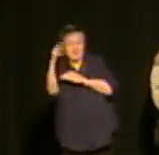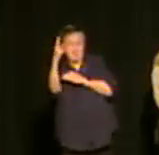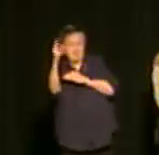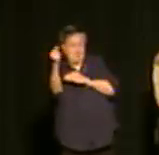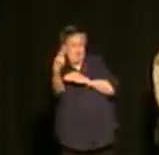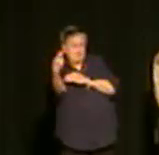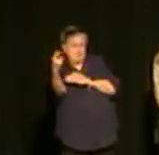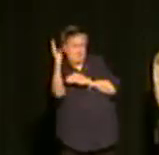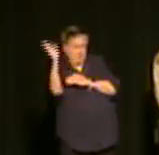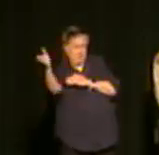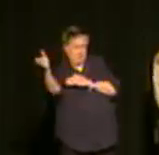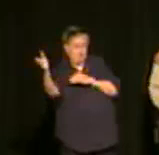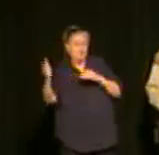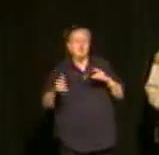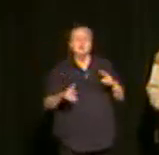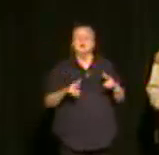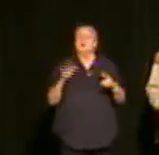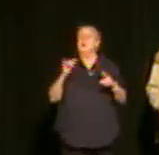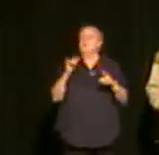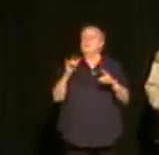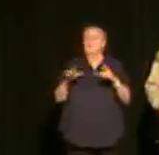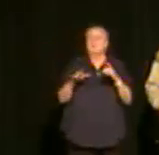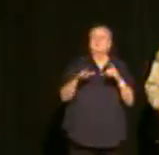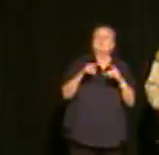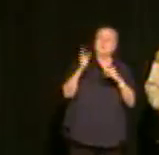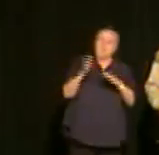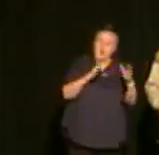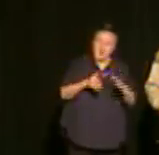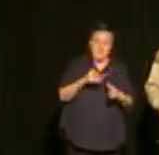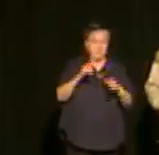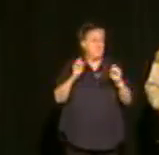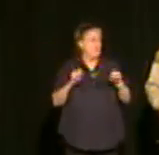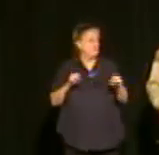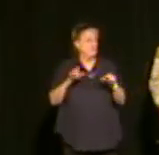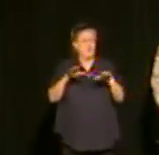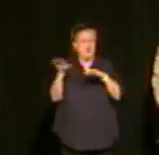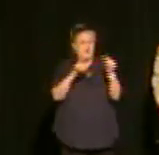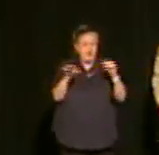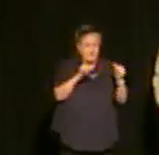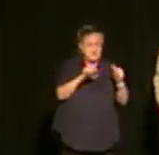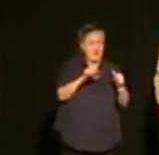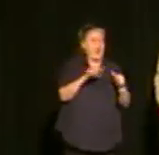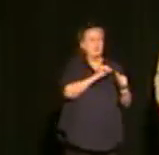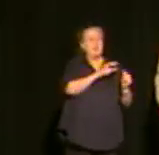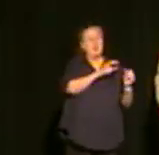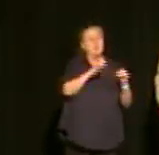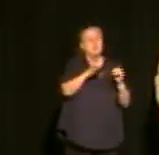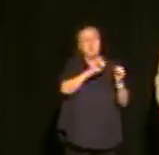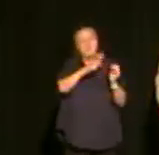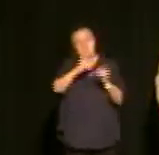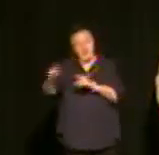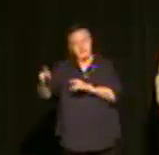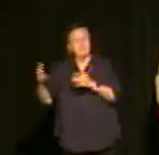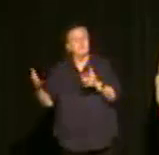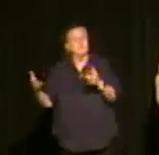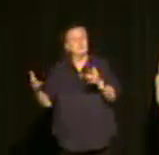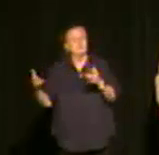Thursday. In addition to preparing for potential evacuations and repopulation efforts, we are also